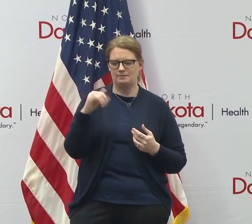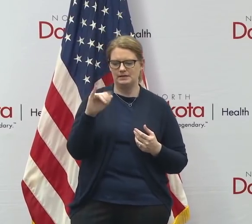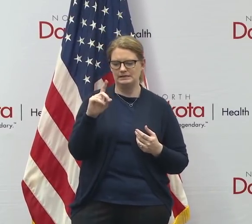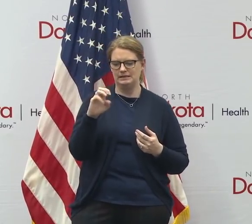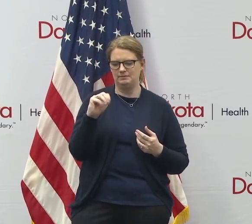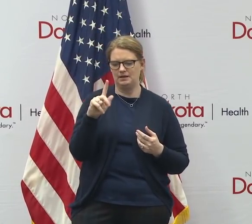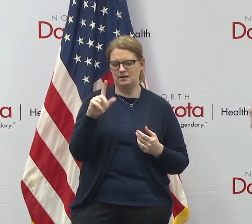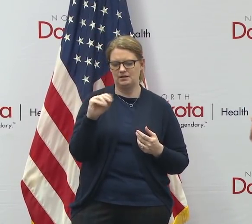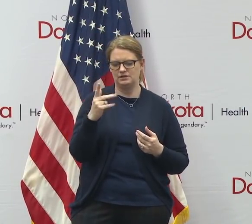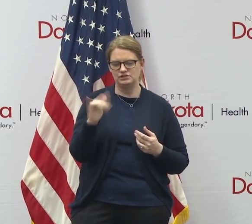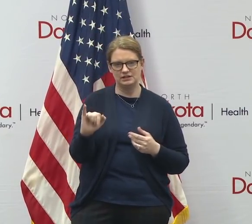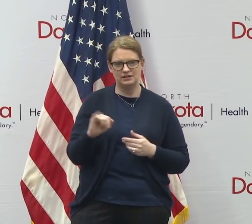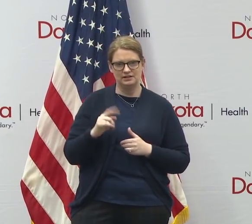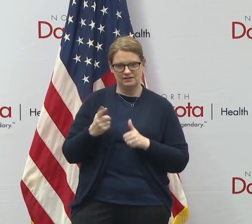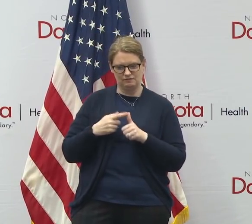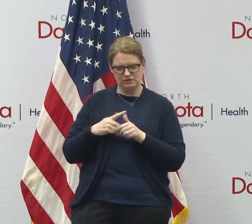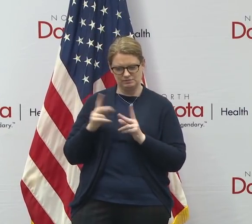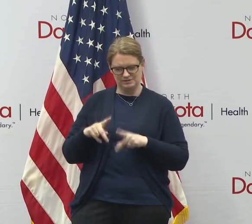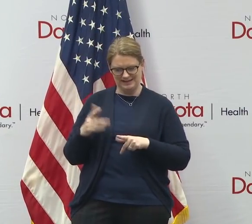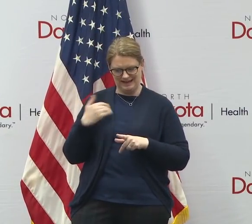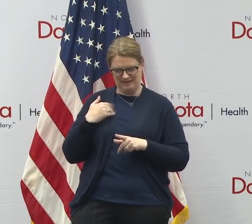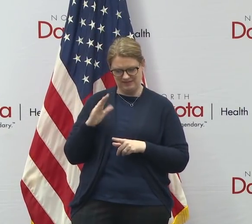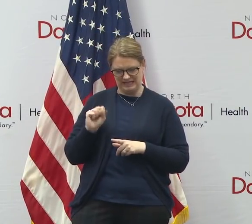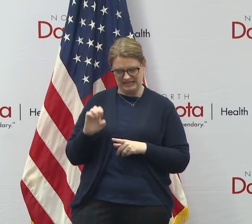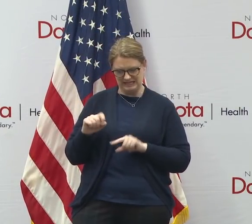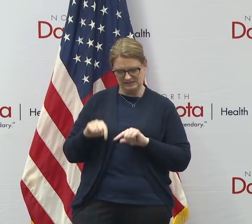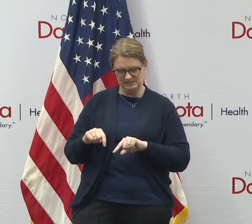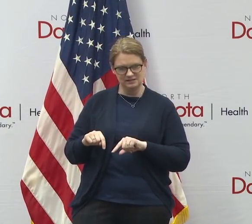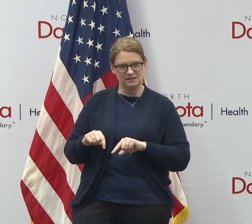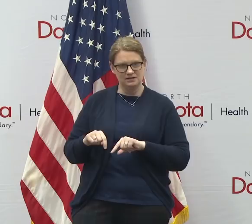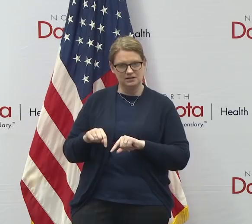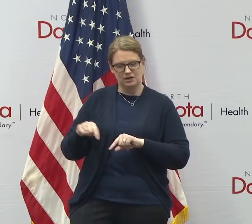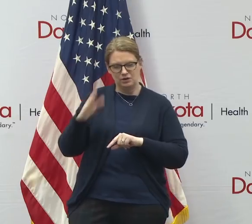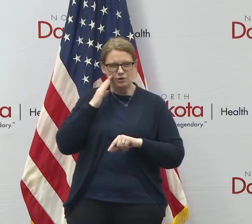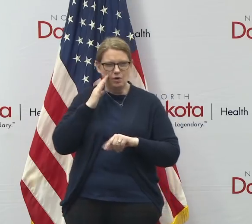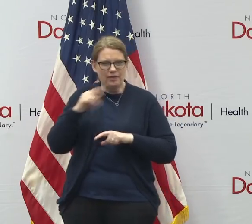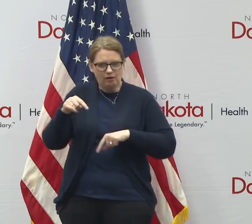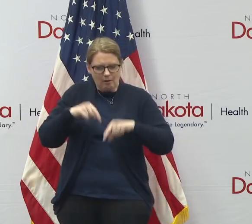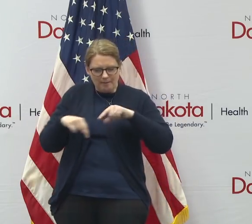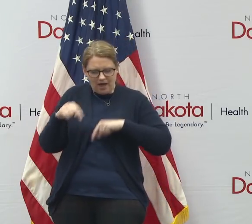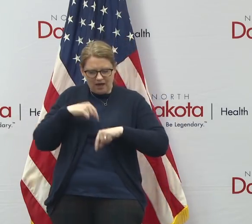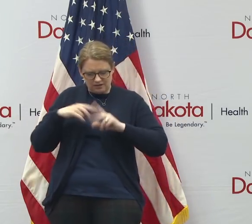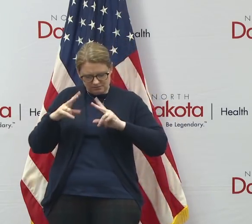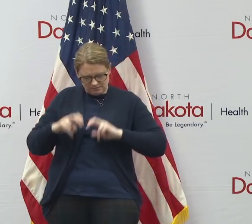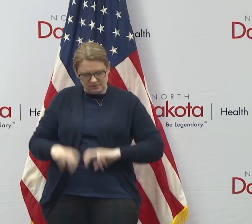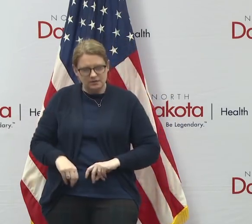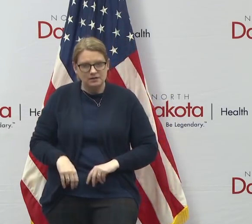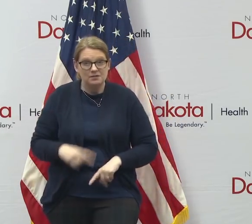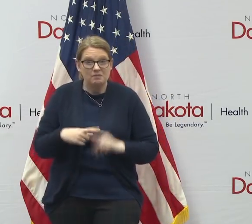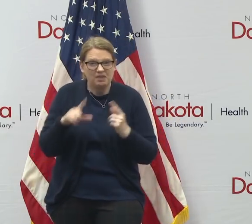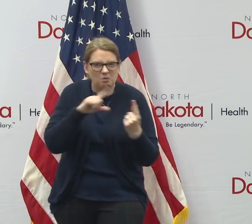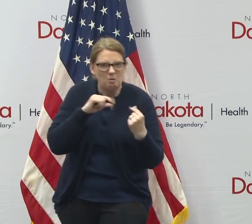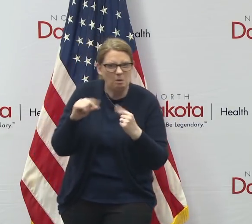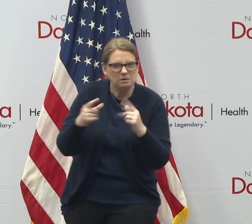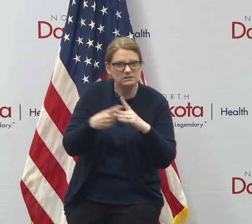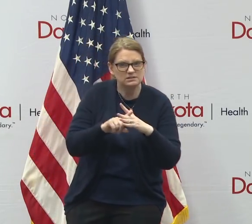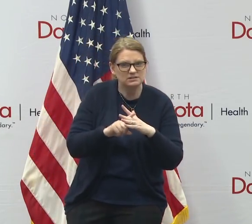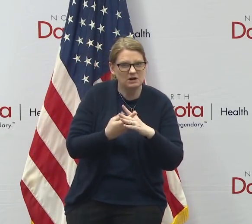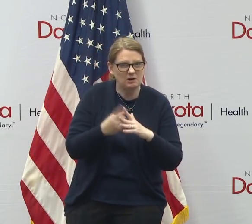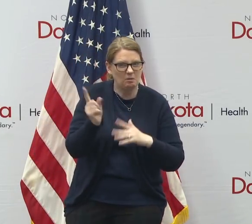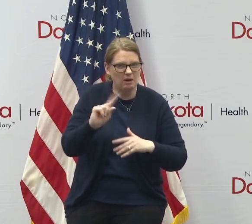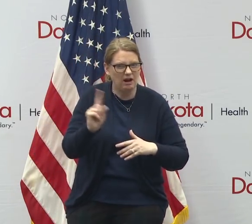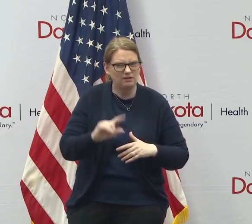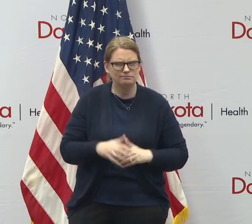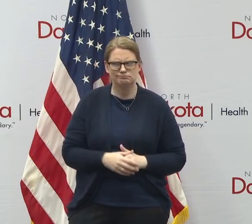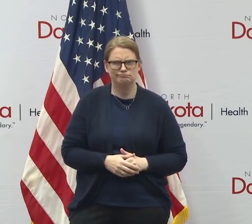Who's the very first person that had the case? We can't trace where this rumor started from. We know that earlier